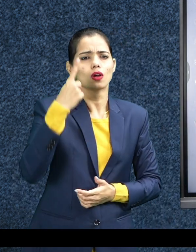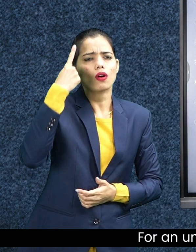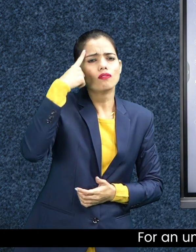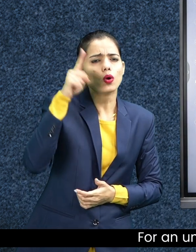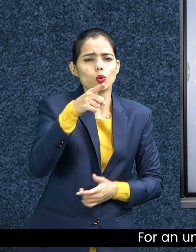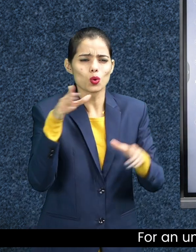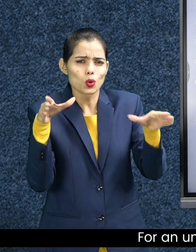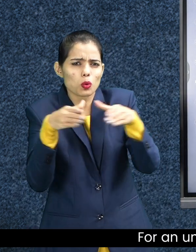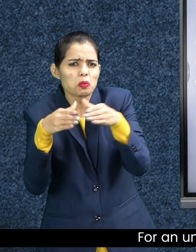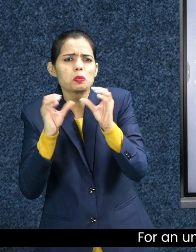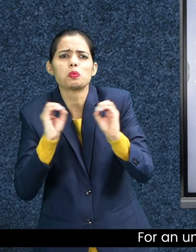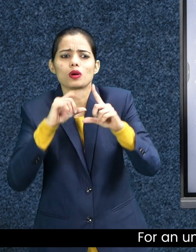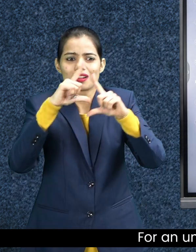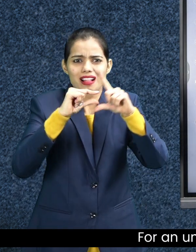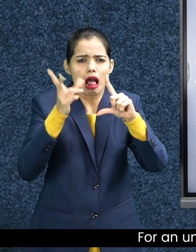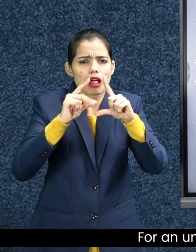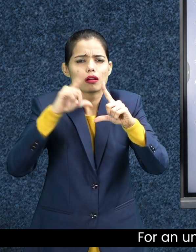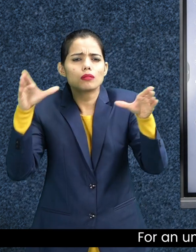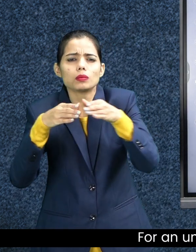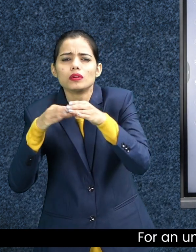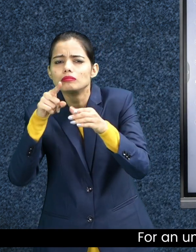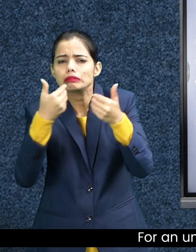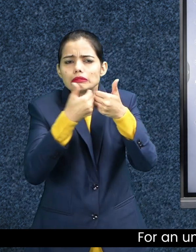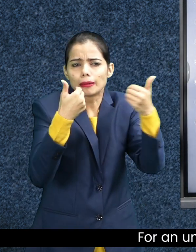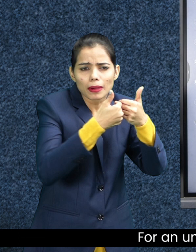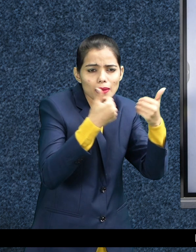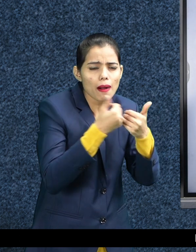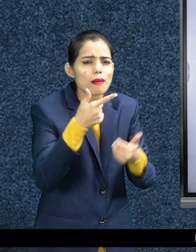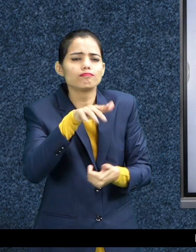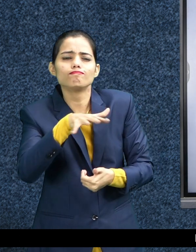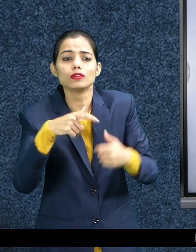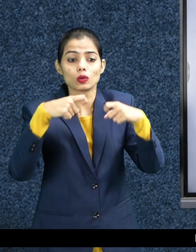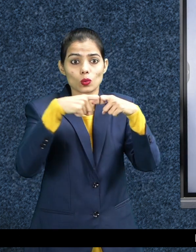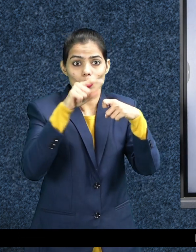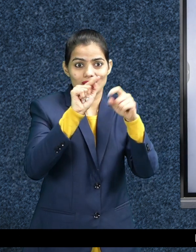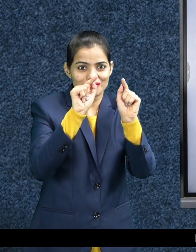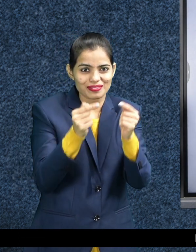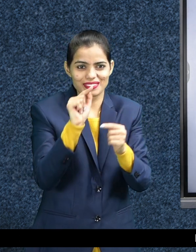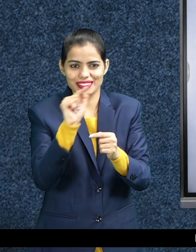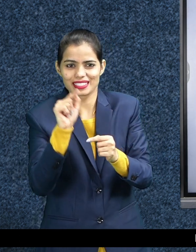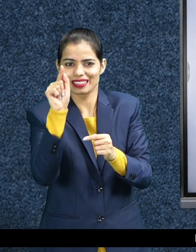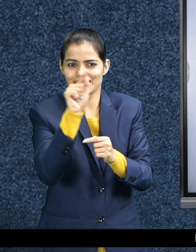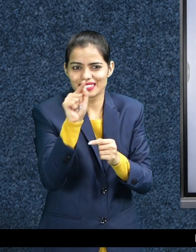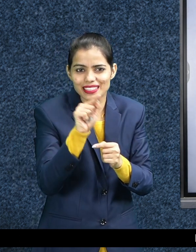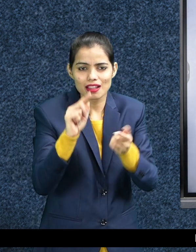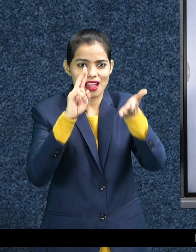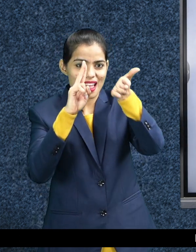For an ungrouped frequency distribution mean, x bar is equal to summation of I is equal to 1 to